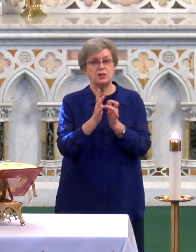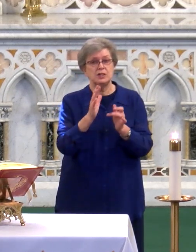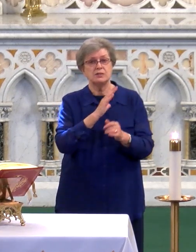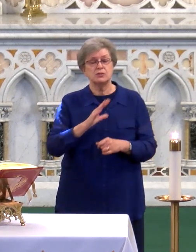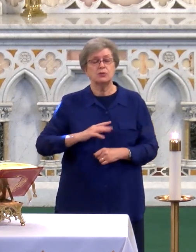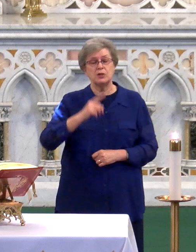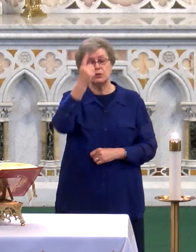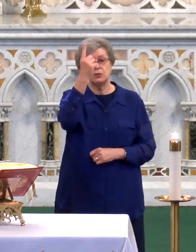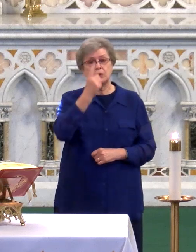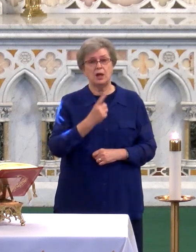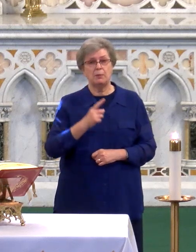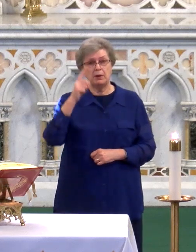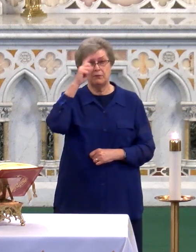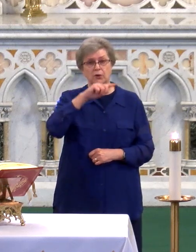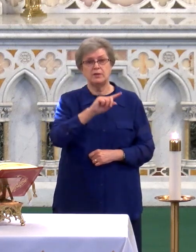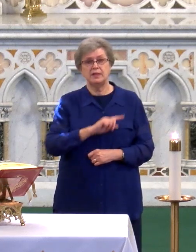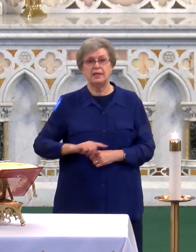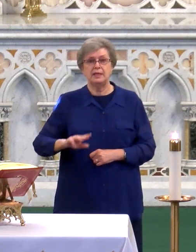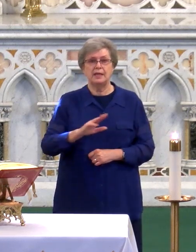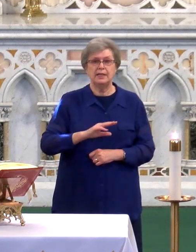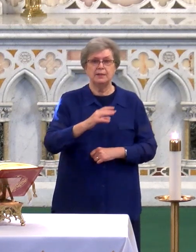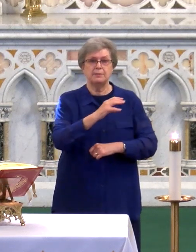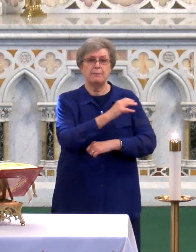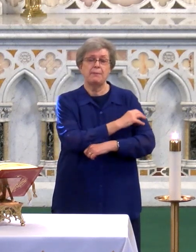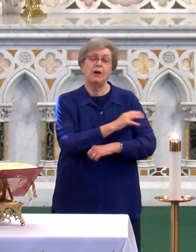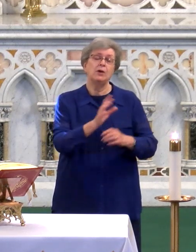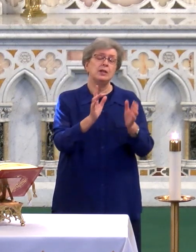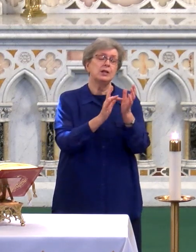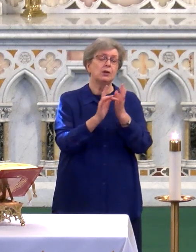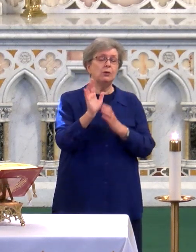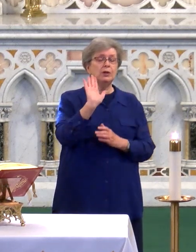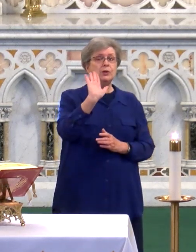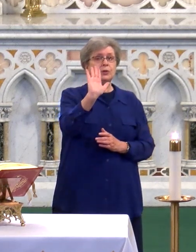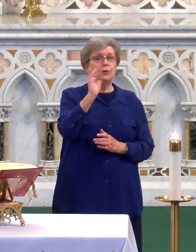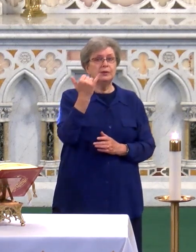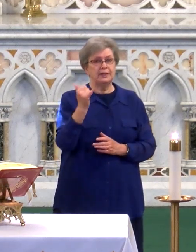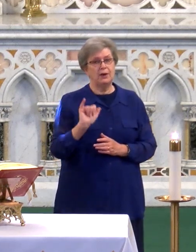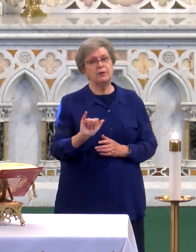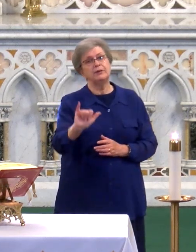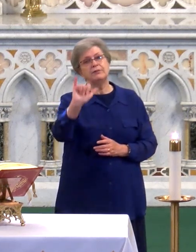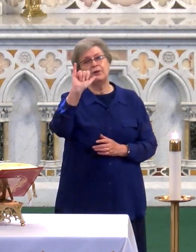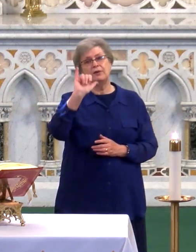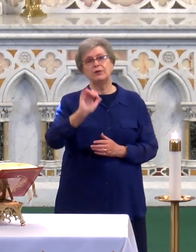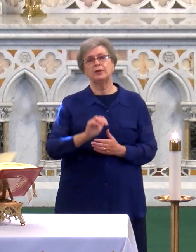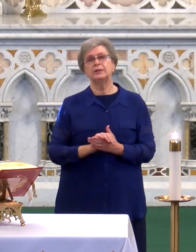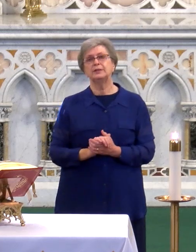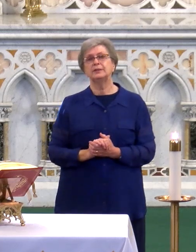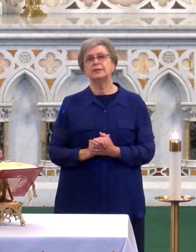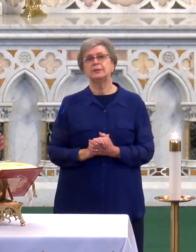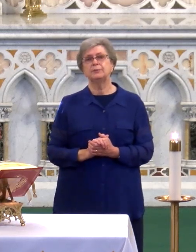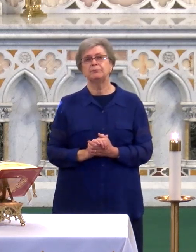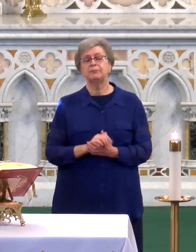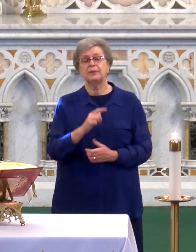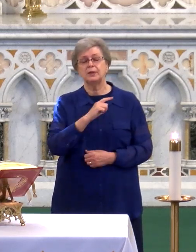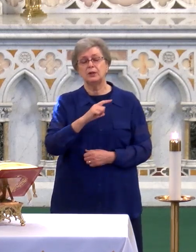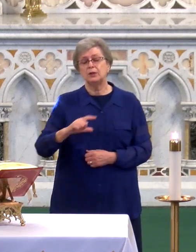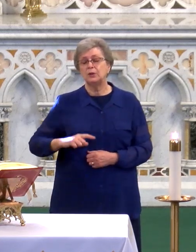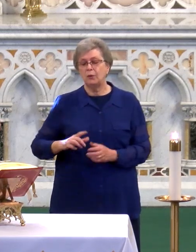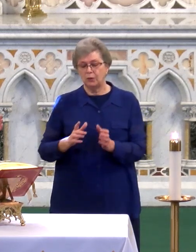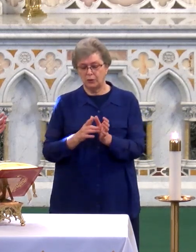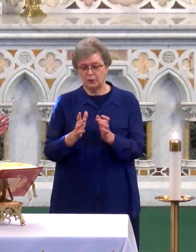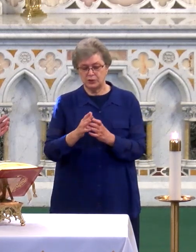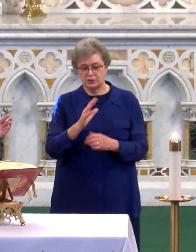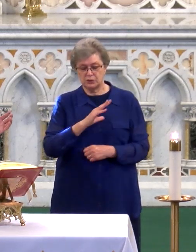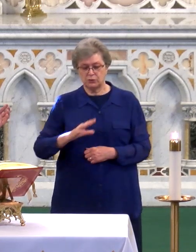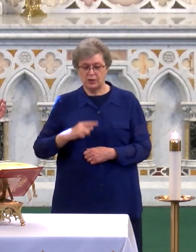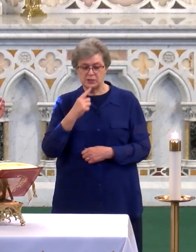Jesus Christ. For the kingdom, the power, and the glory are yours, now and forever. Lord Jesus Christ, who